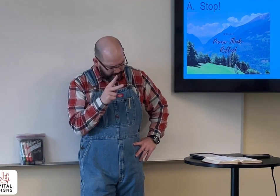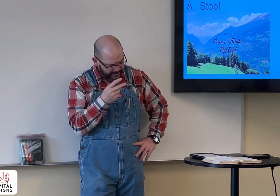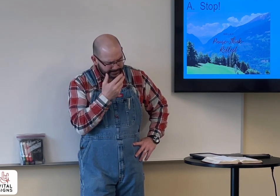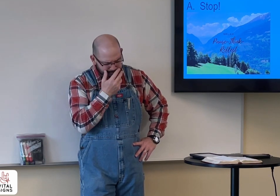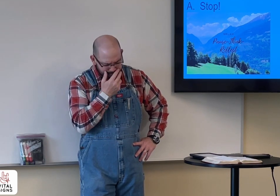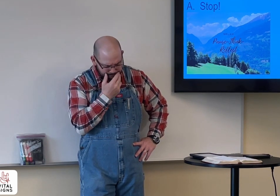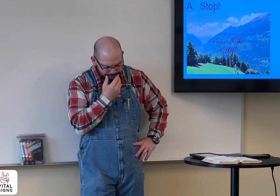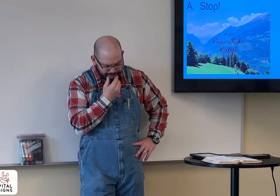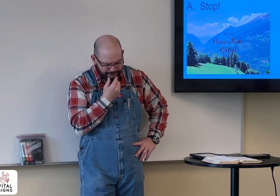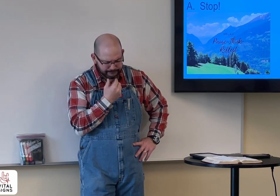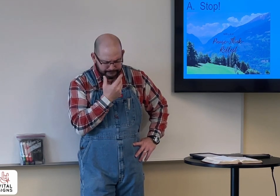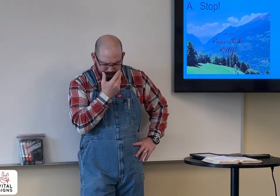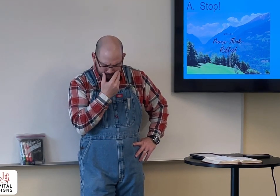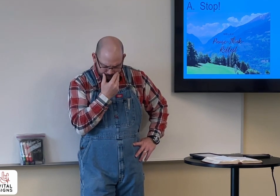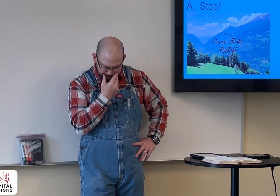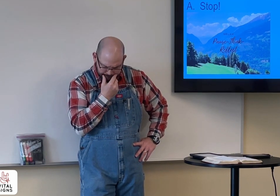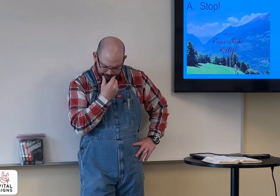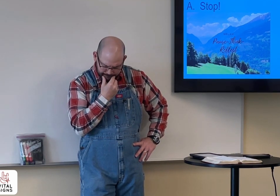Meditate on it.